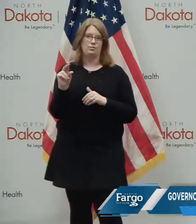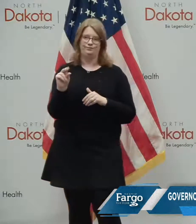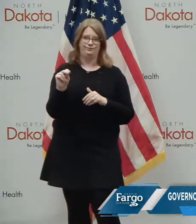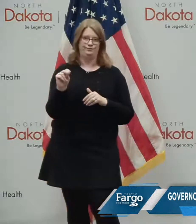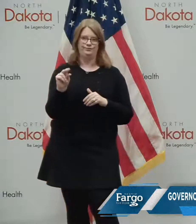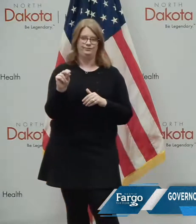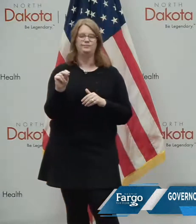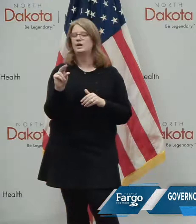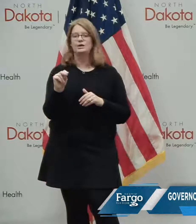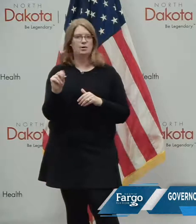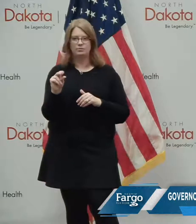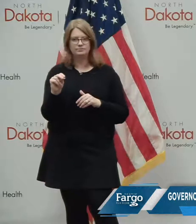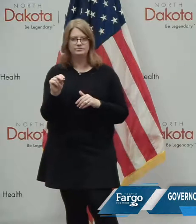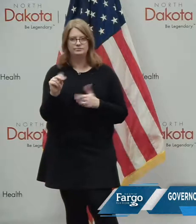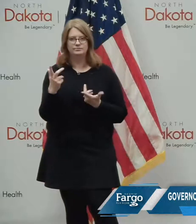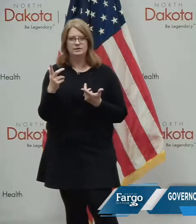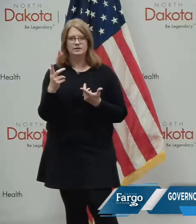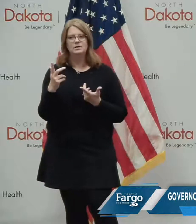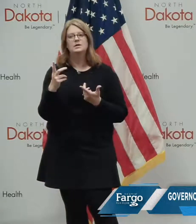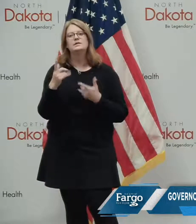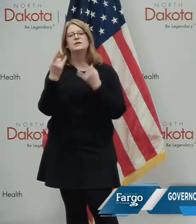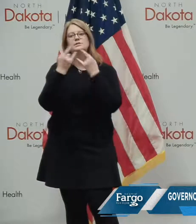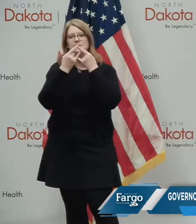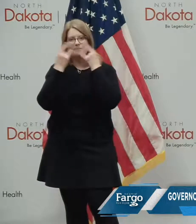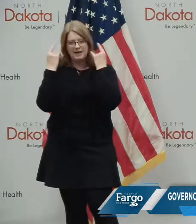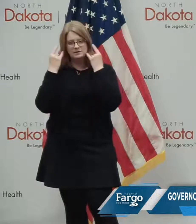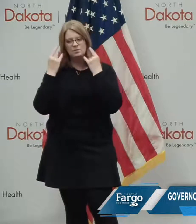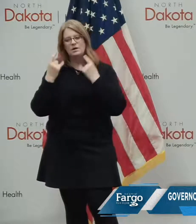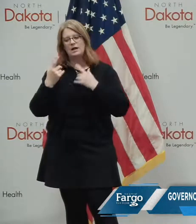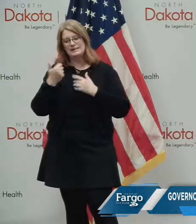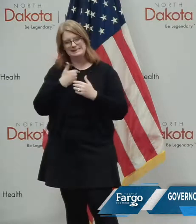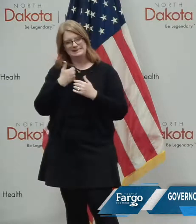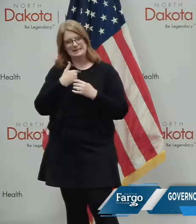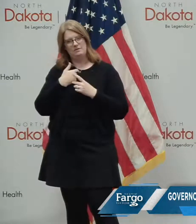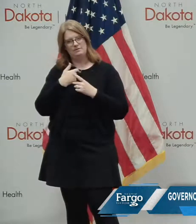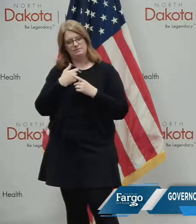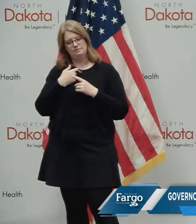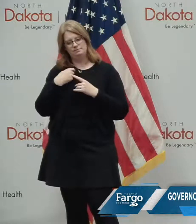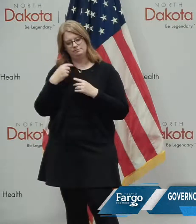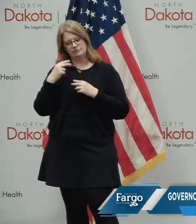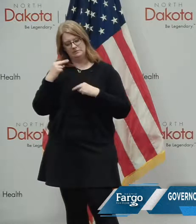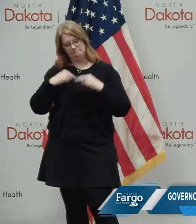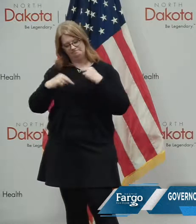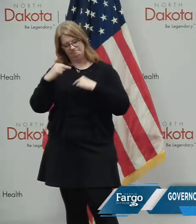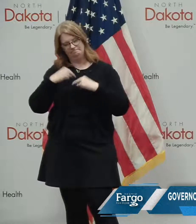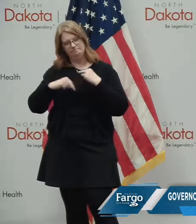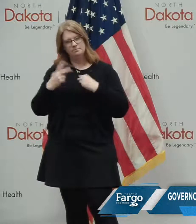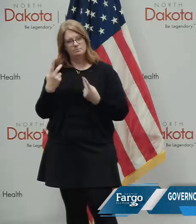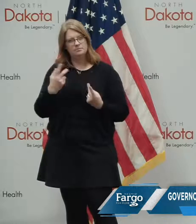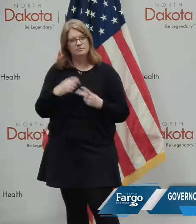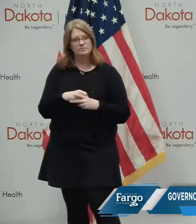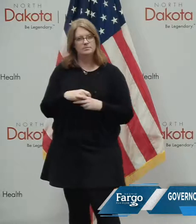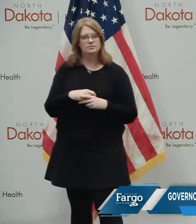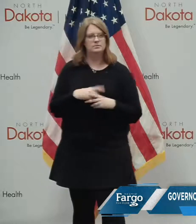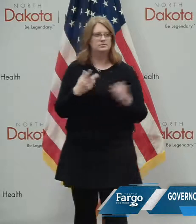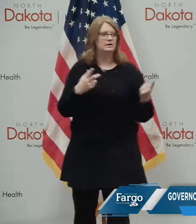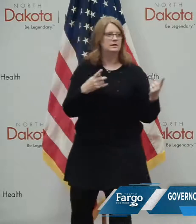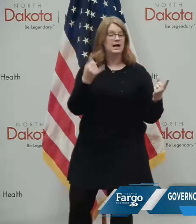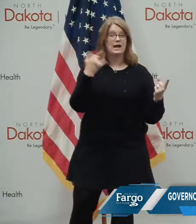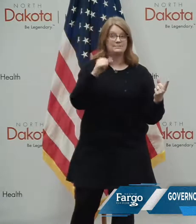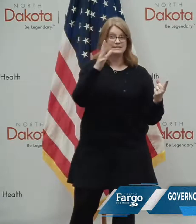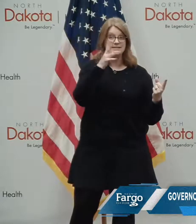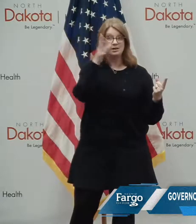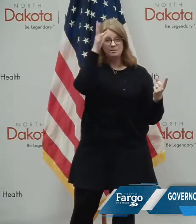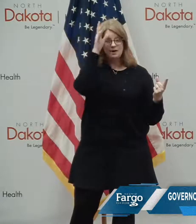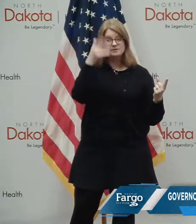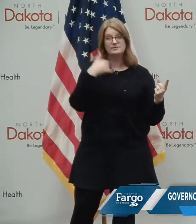effectively just monitoring and mask wearing during this time frame. I guess if I was I'm still a parent. I